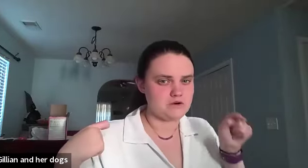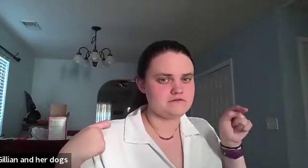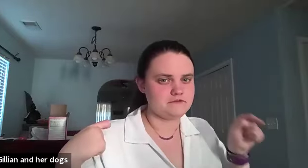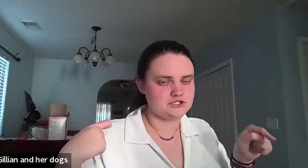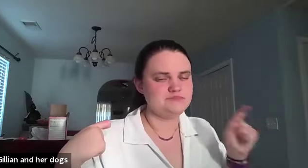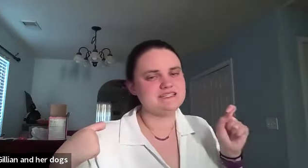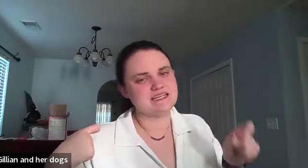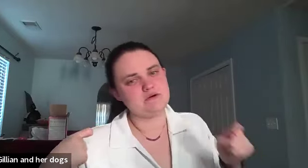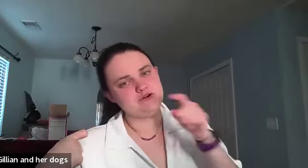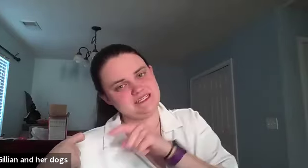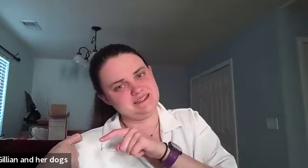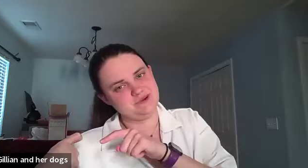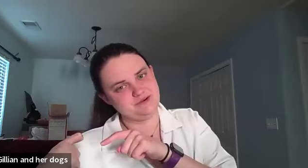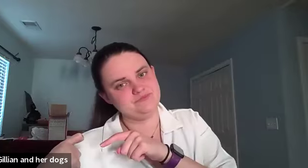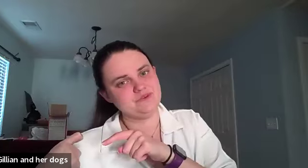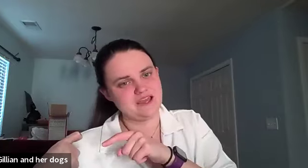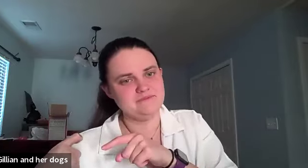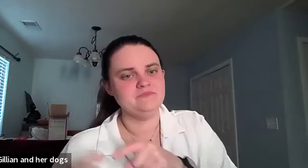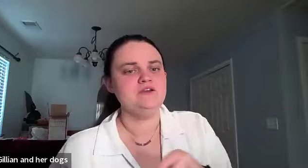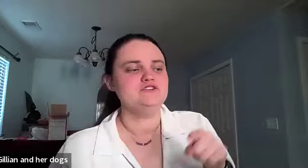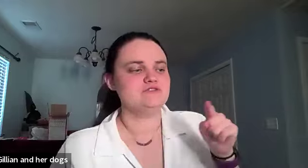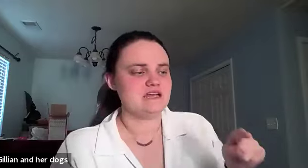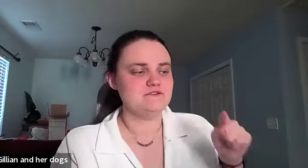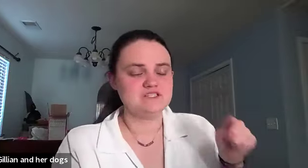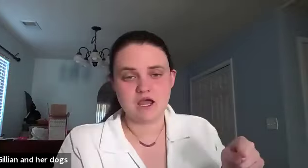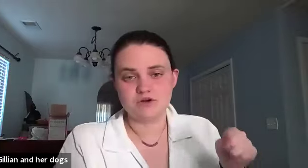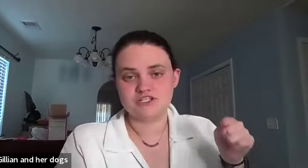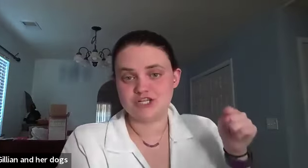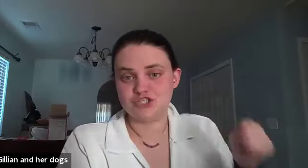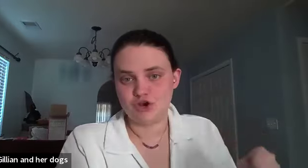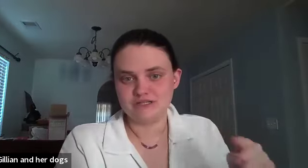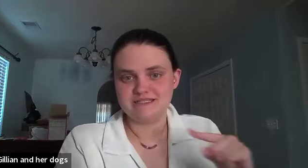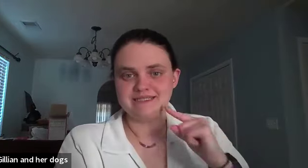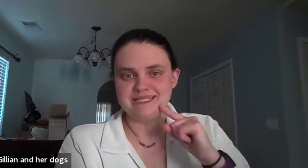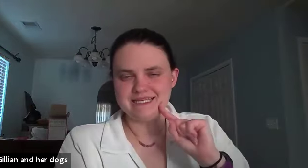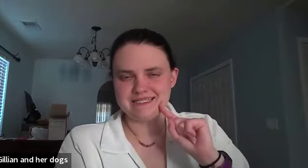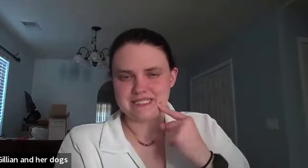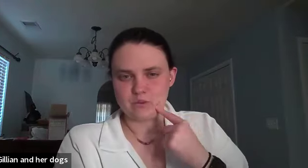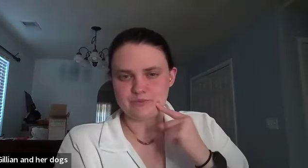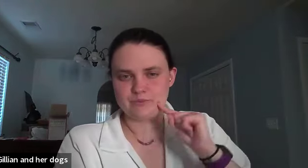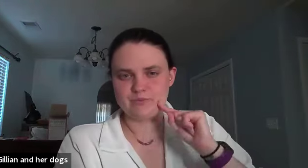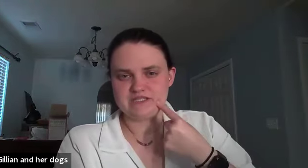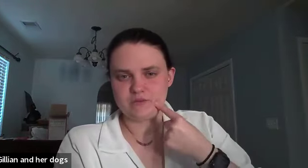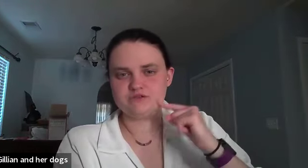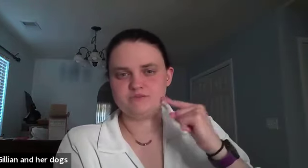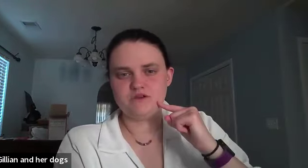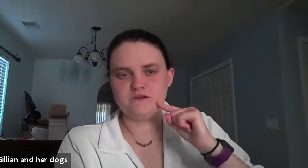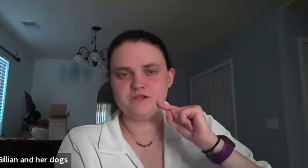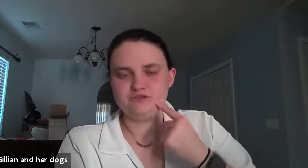sour first because sour goes into pickle. Okay. So the sign for sour slash tart is sour. Sour. So it's pointer finger and you